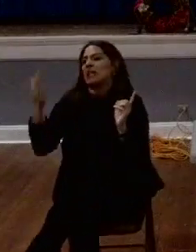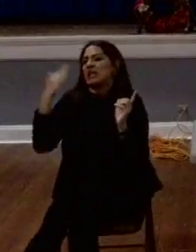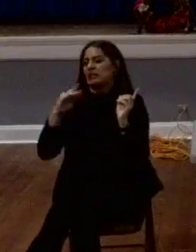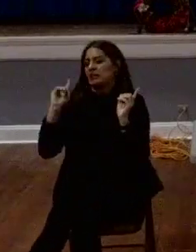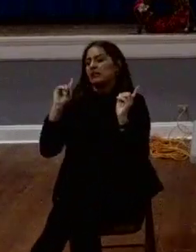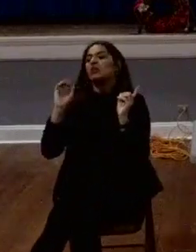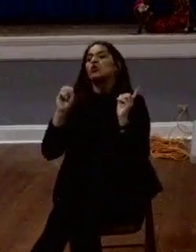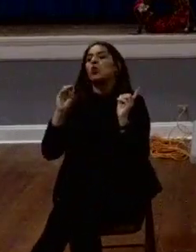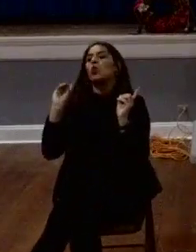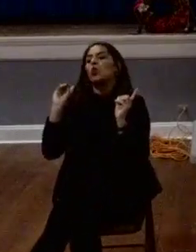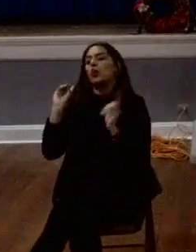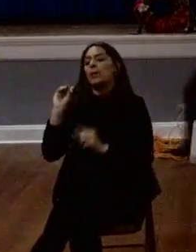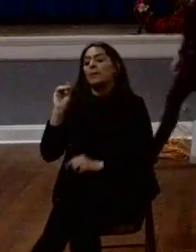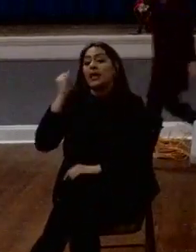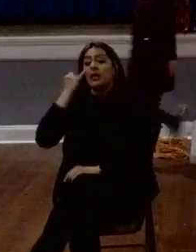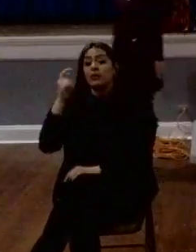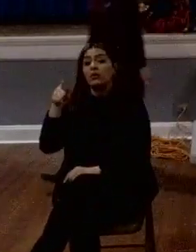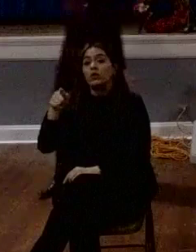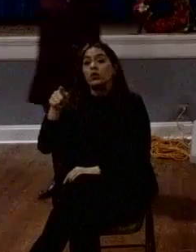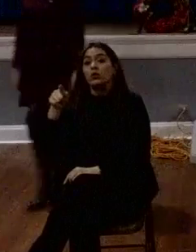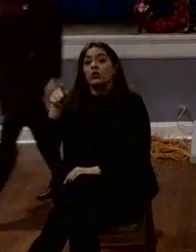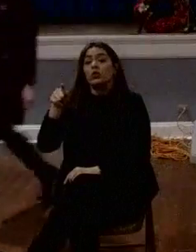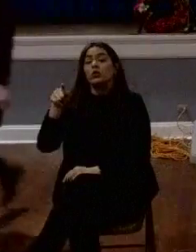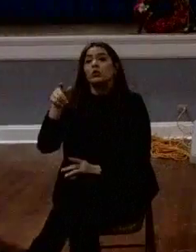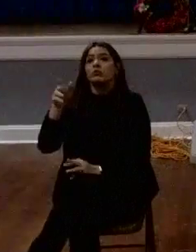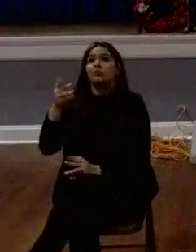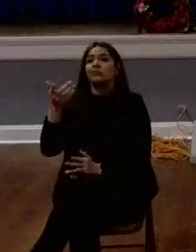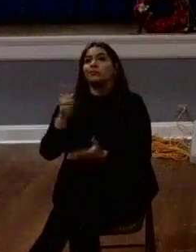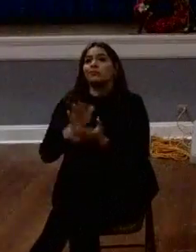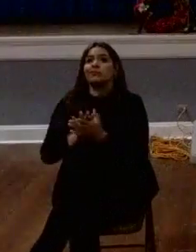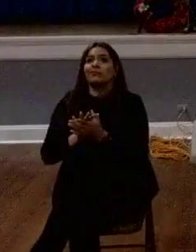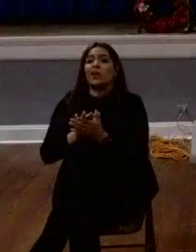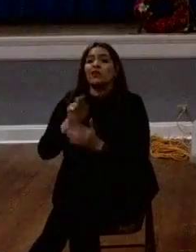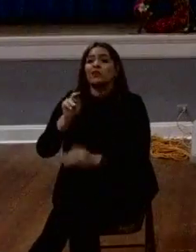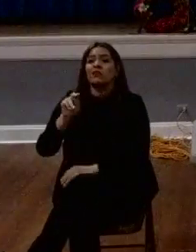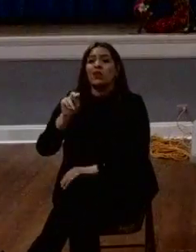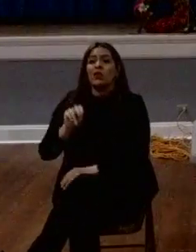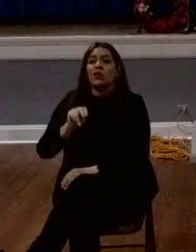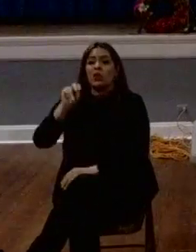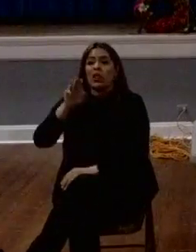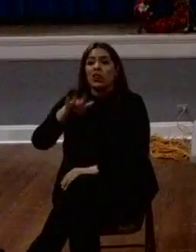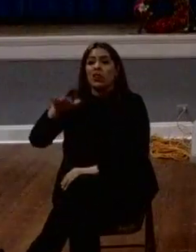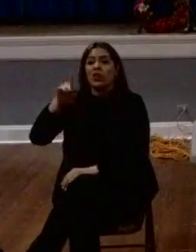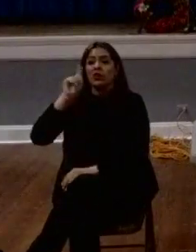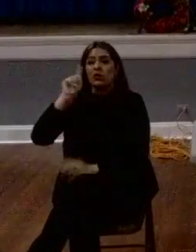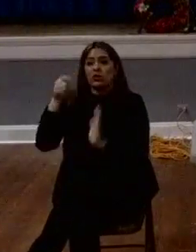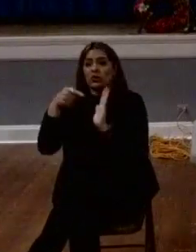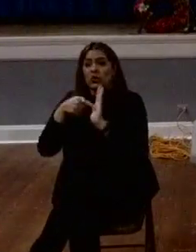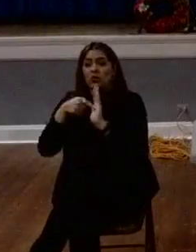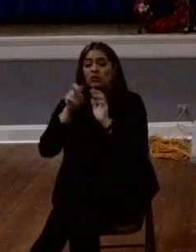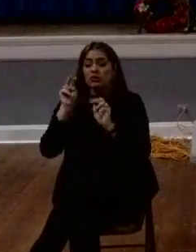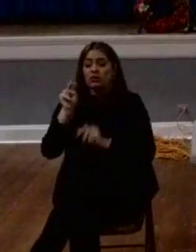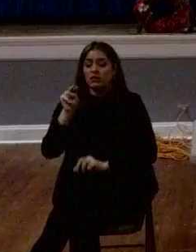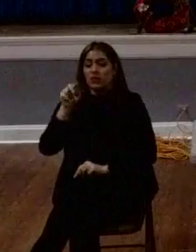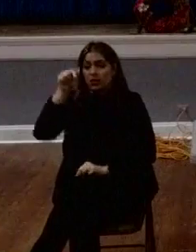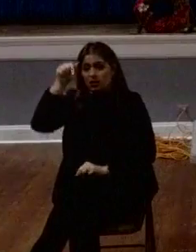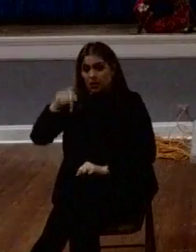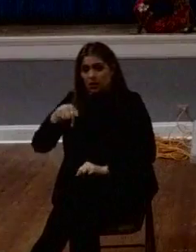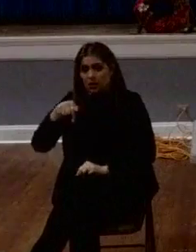is a rendering. If you're looking at the park from the north side, you can see in the bottom